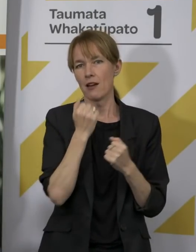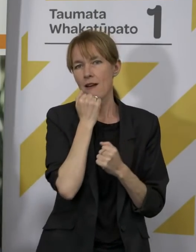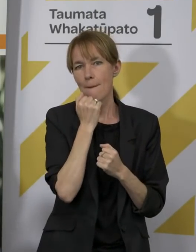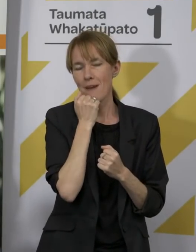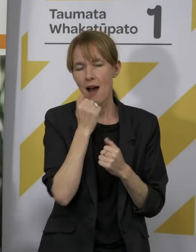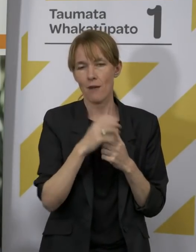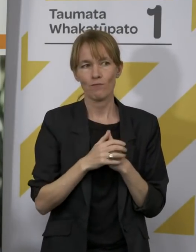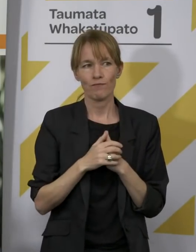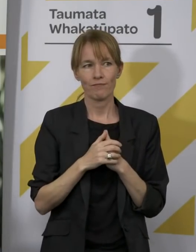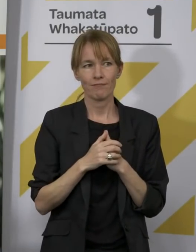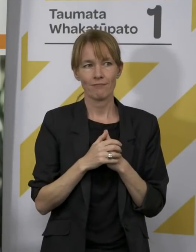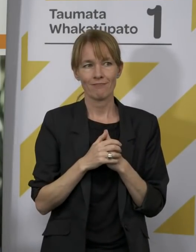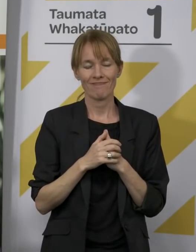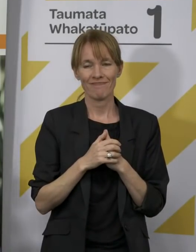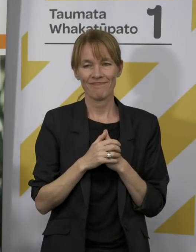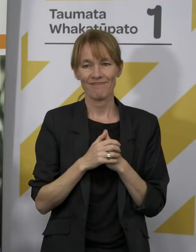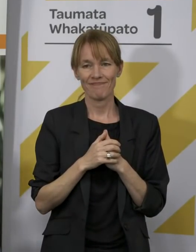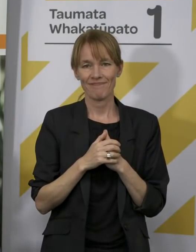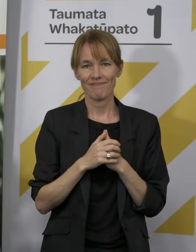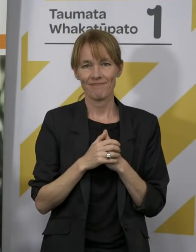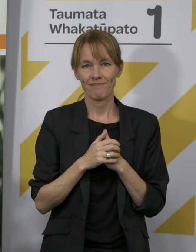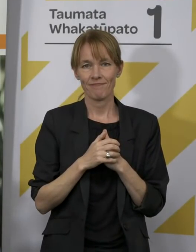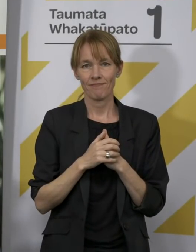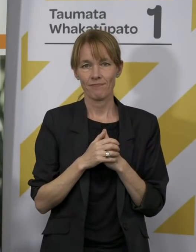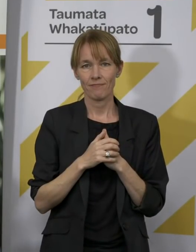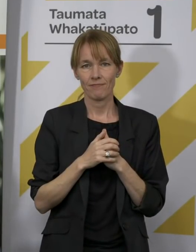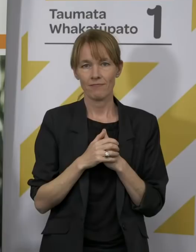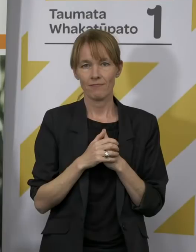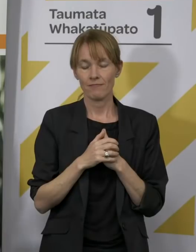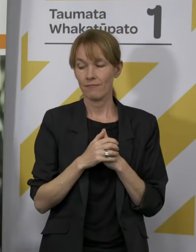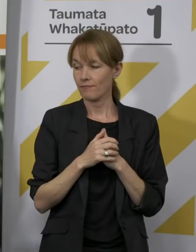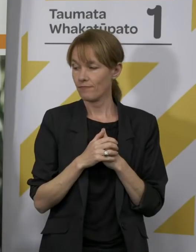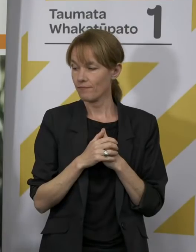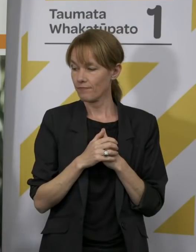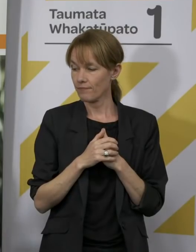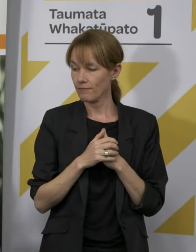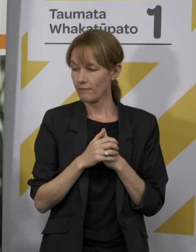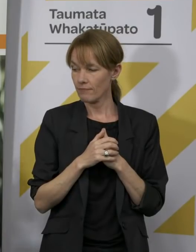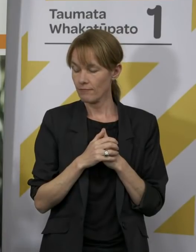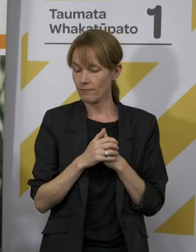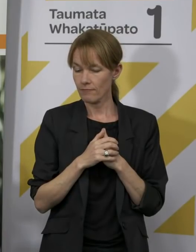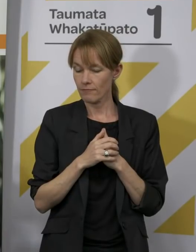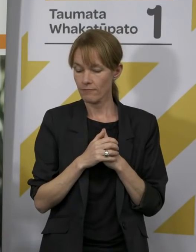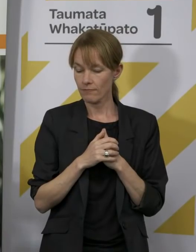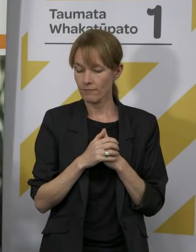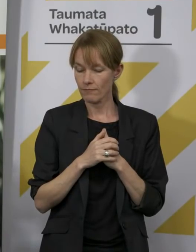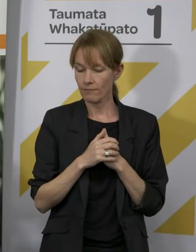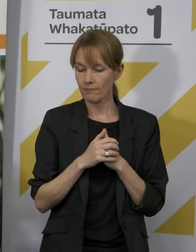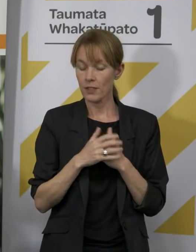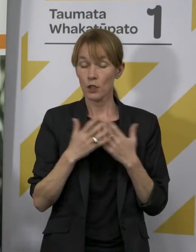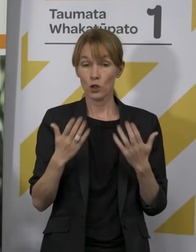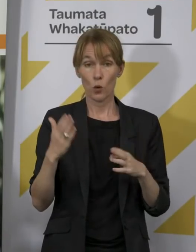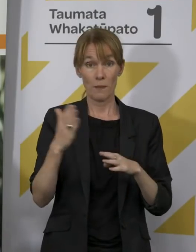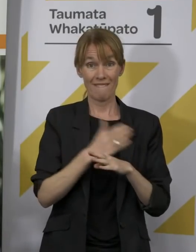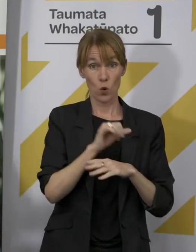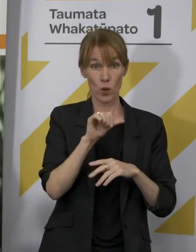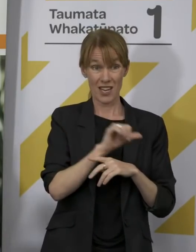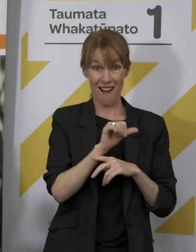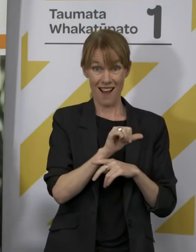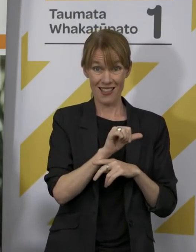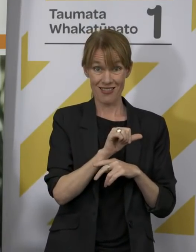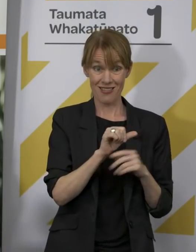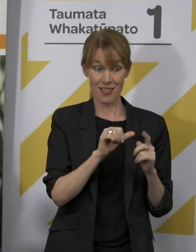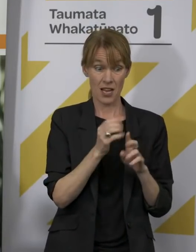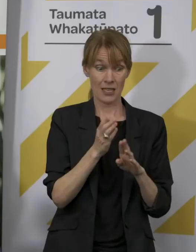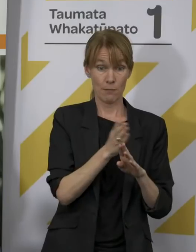And as you'll recall, prior to the 9th, when we started to introduce the double testing, everybody had completed 14 days and then